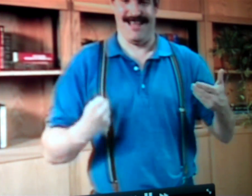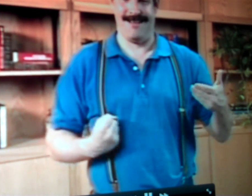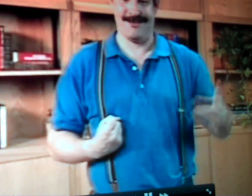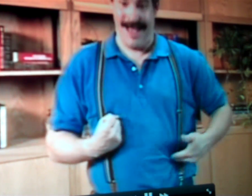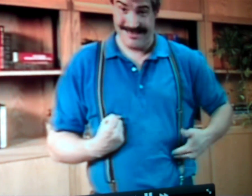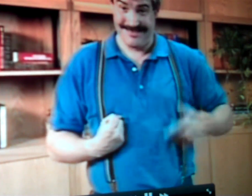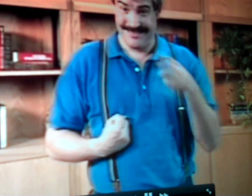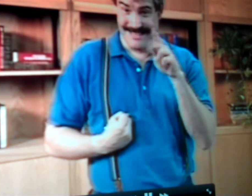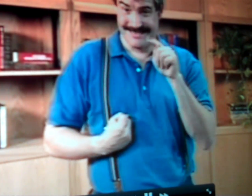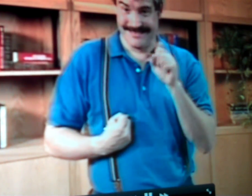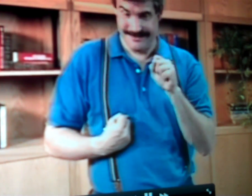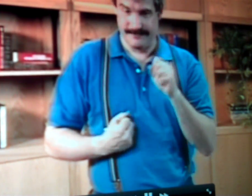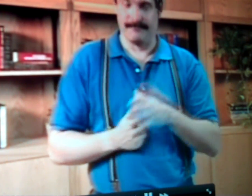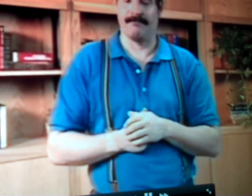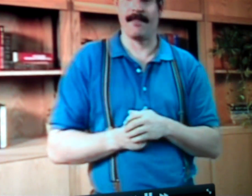independent.